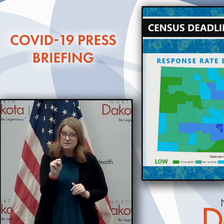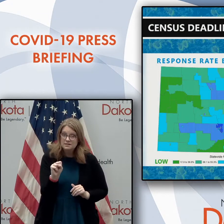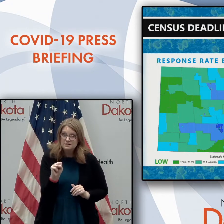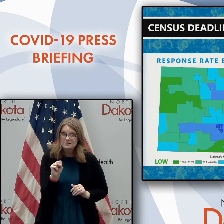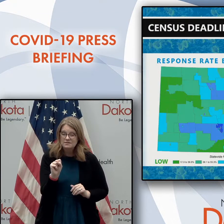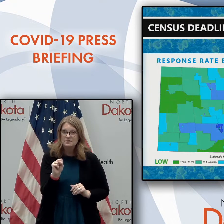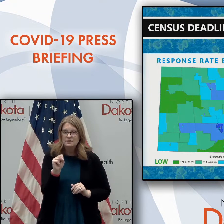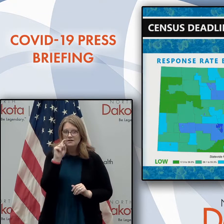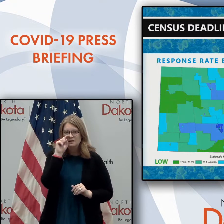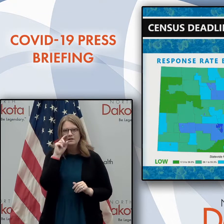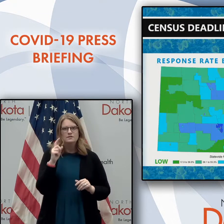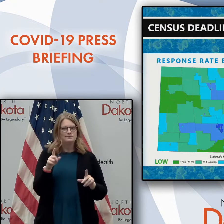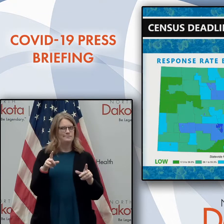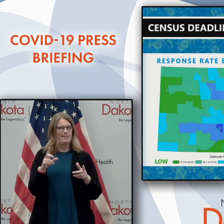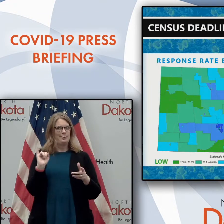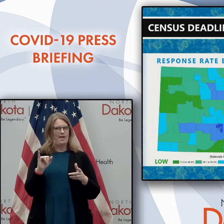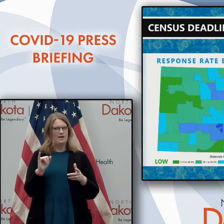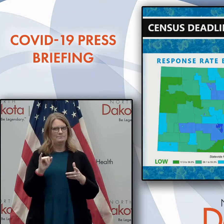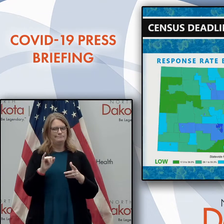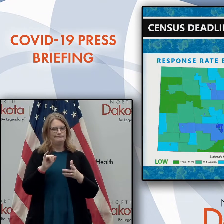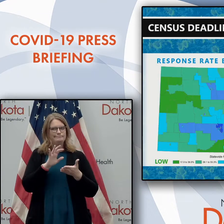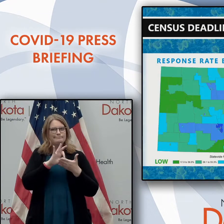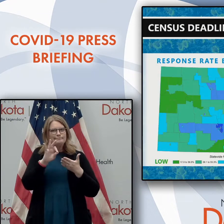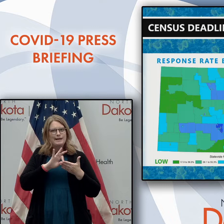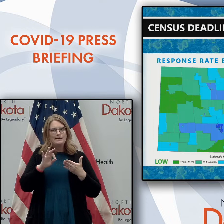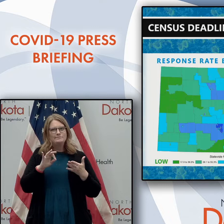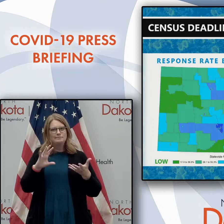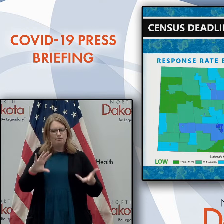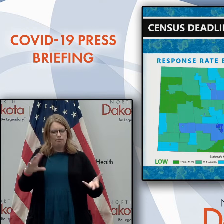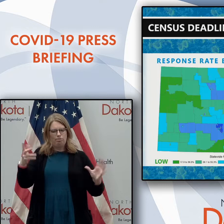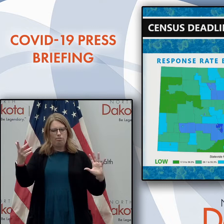been disrupted by the pandemic,